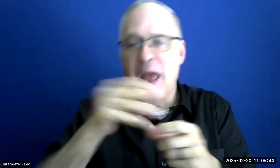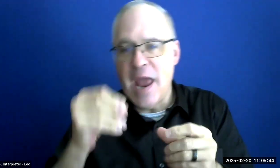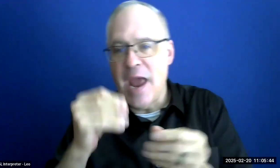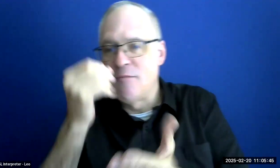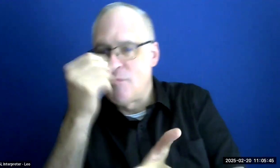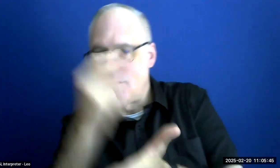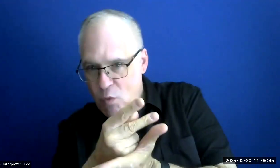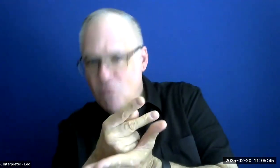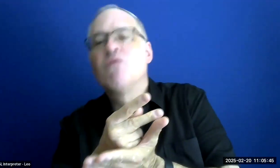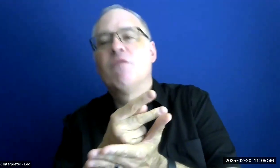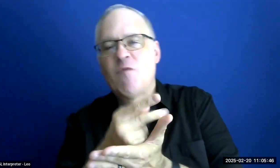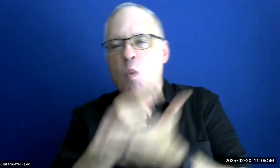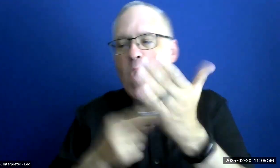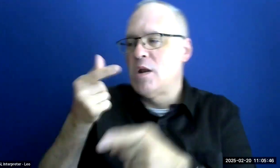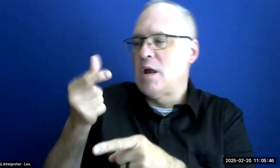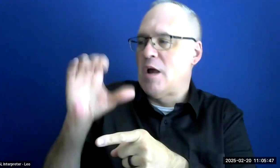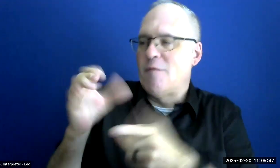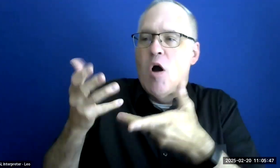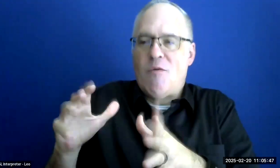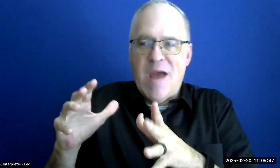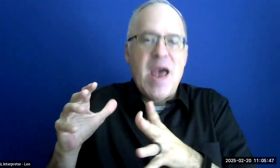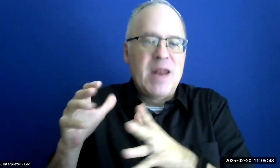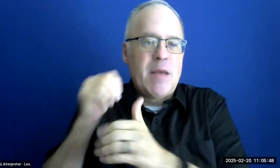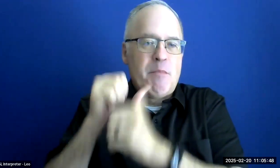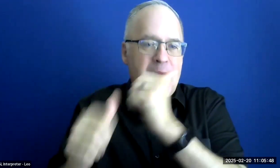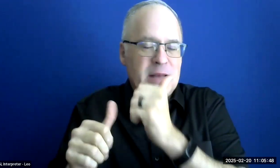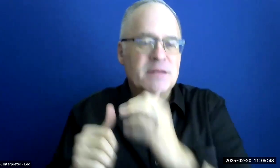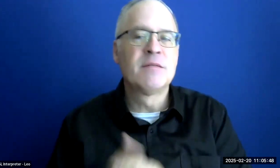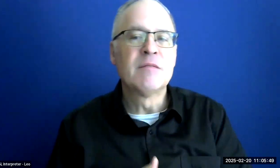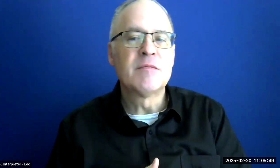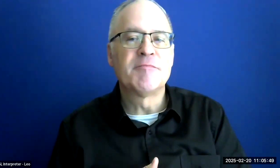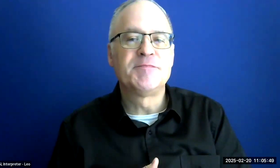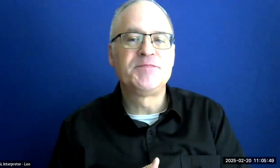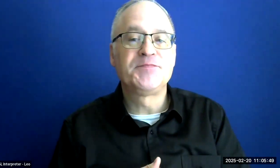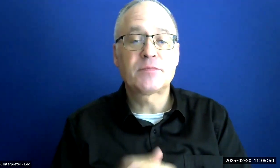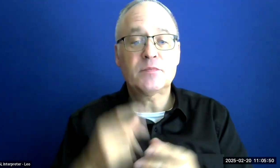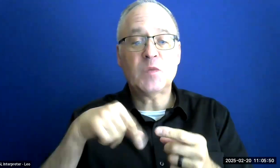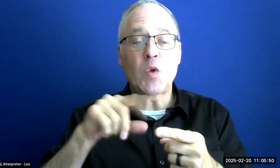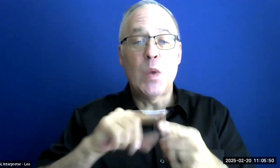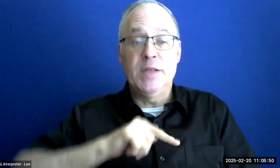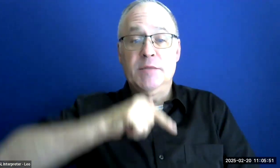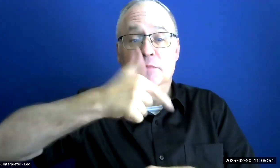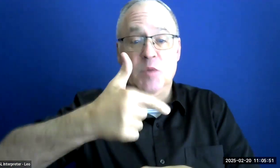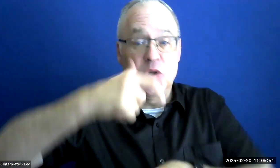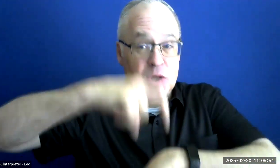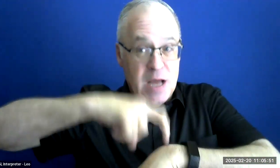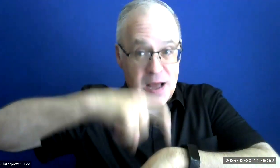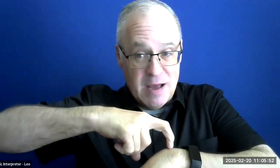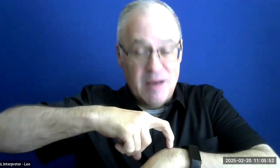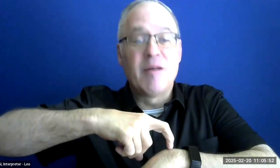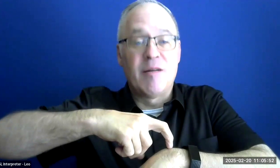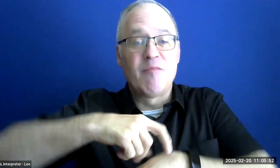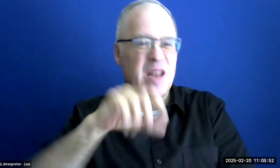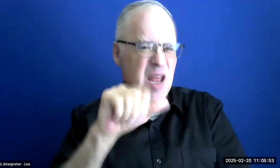already approved. When it comes time for your annual conferences to vote this year, you will